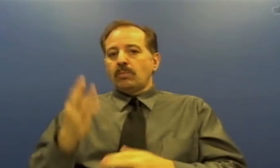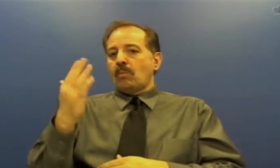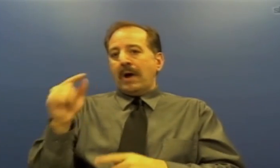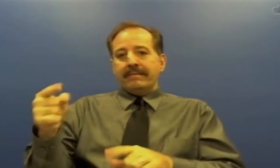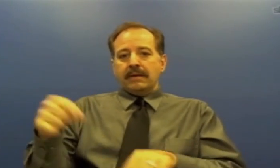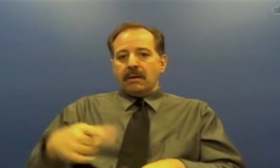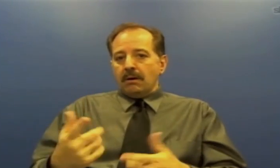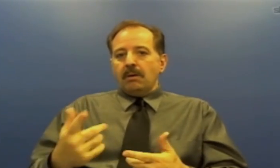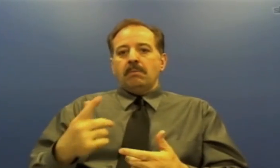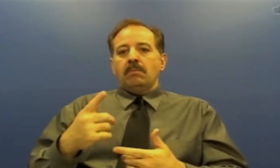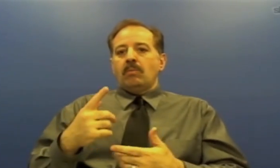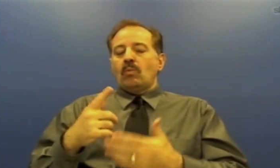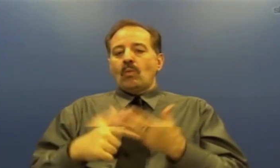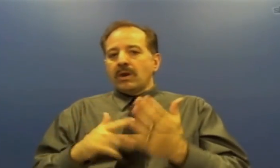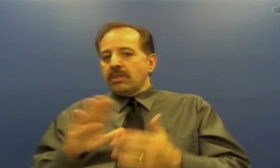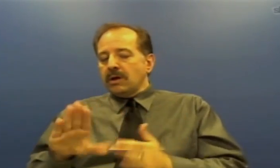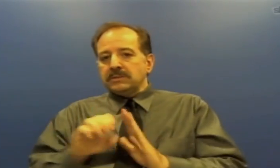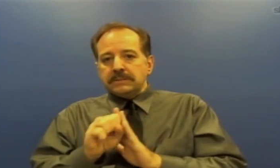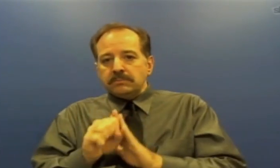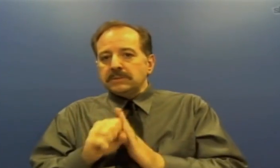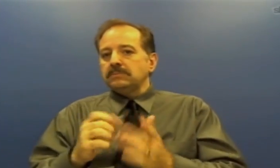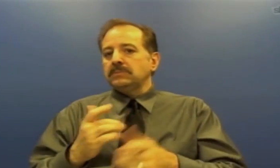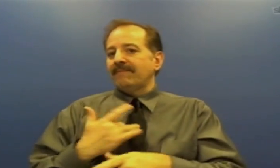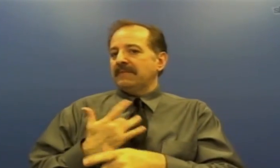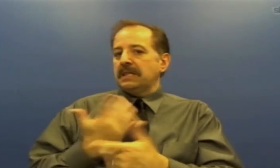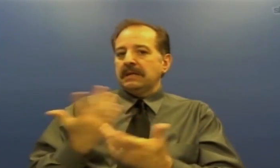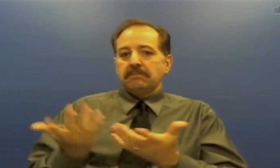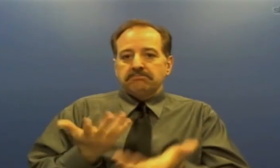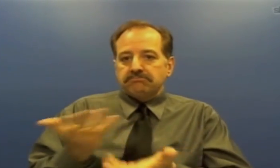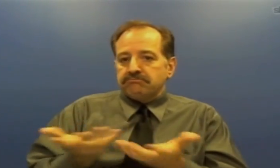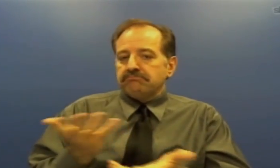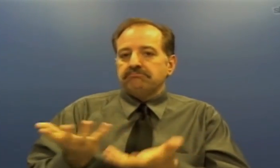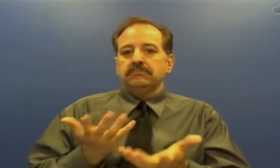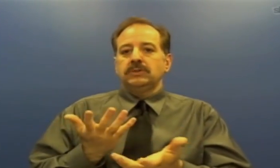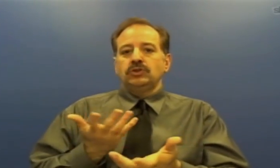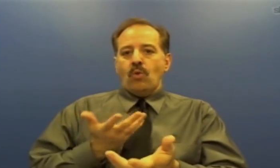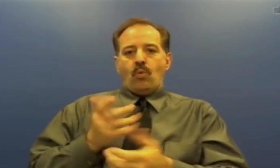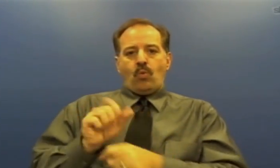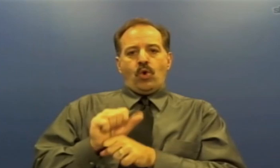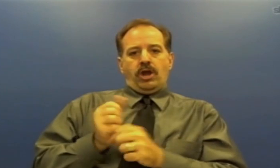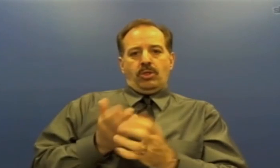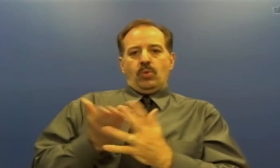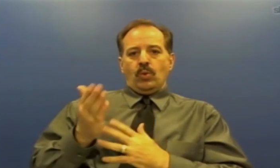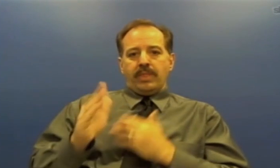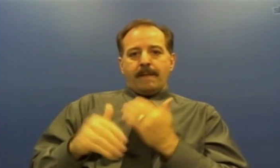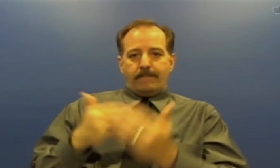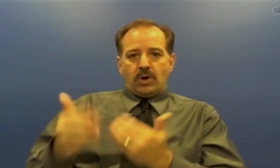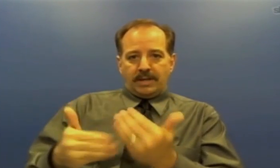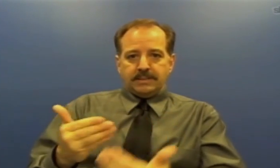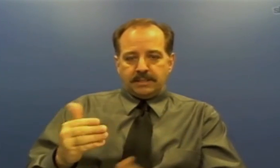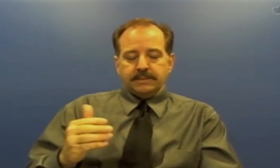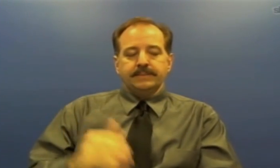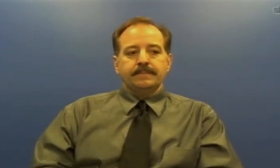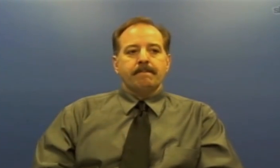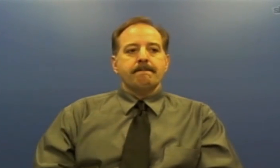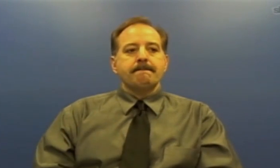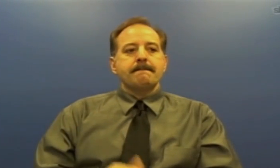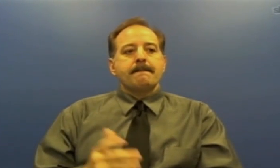emergency room, what brings them there, what their symptoms are, how they're feeling. Those are the kinds of questions that we can work